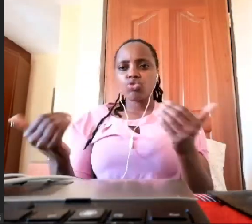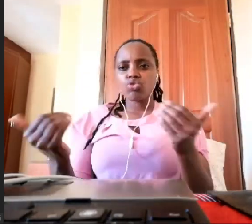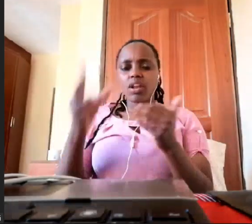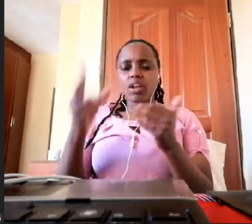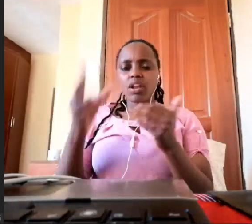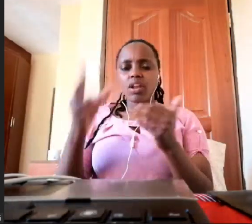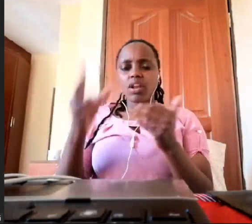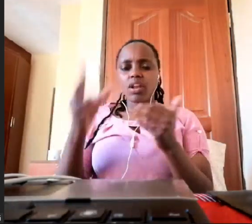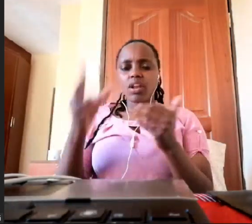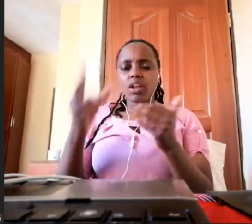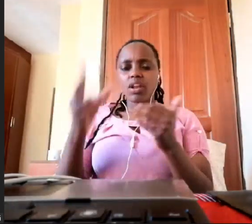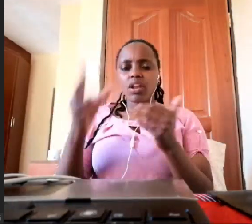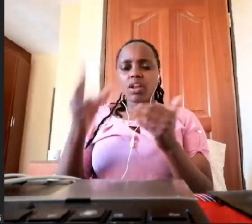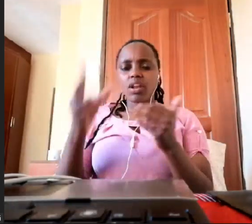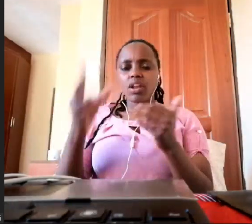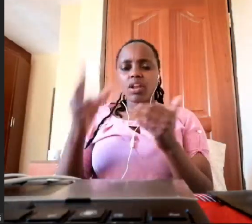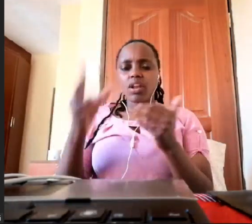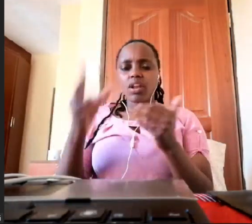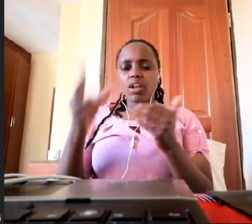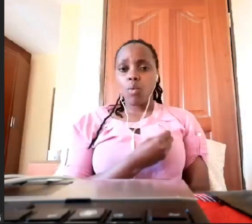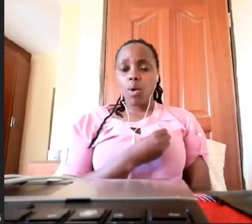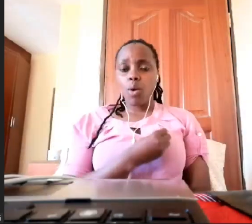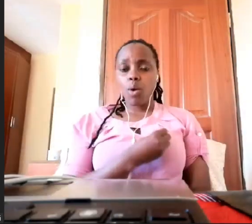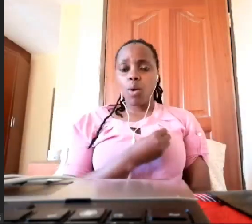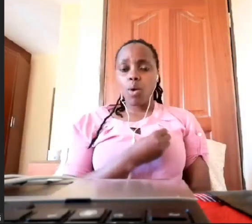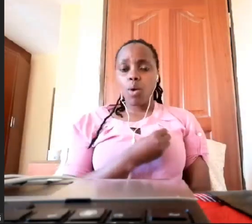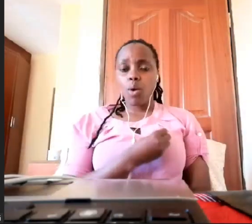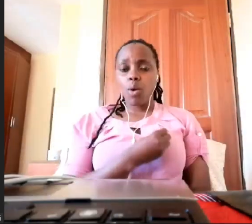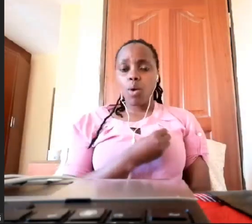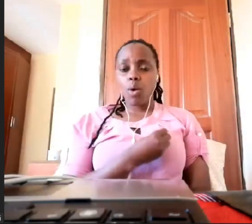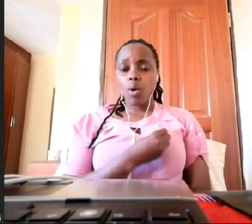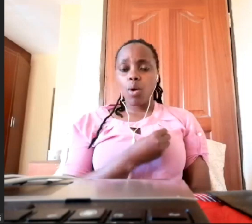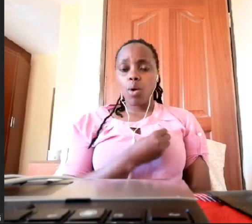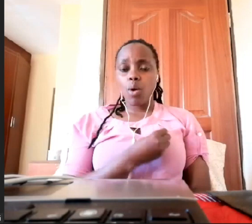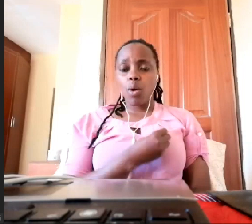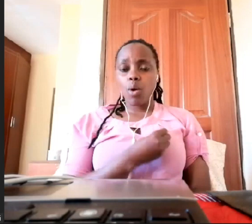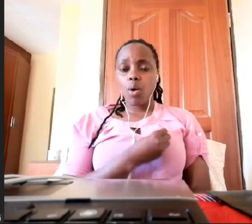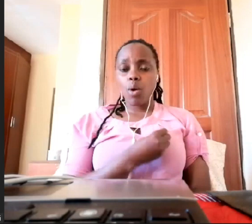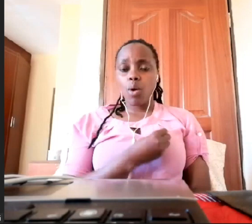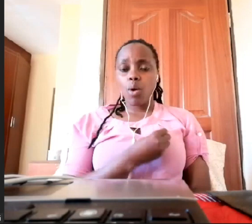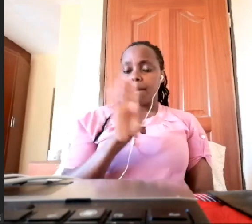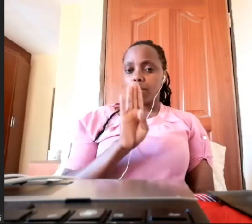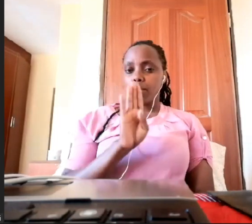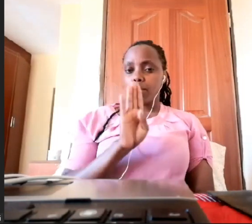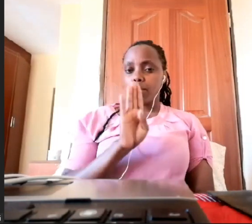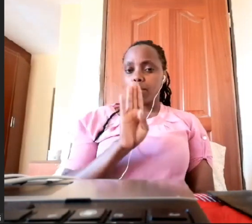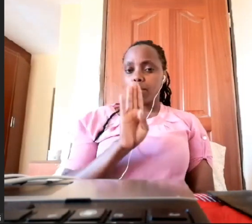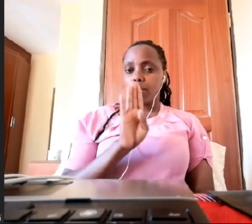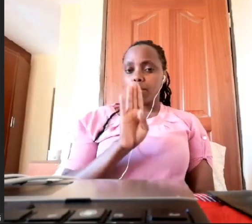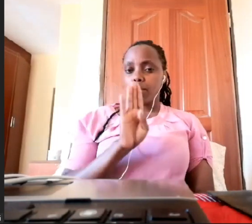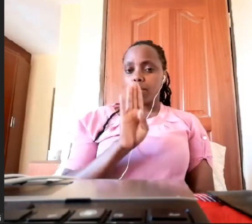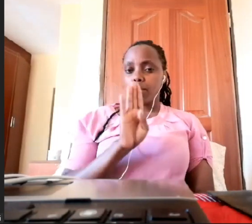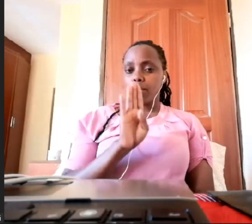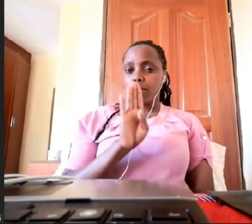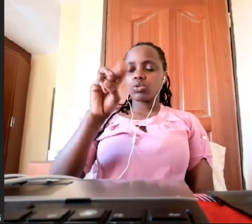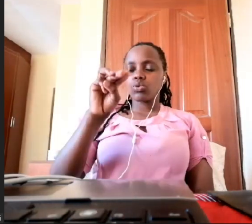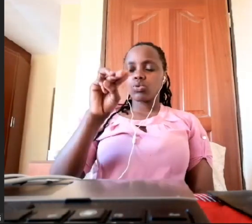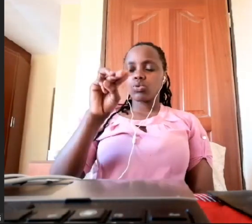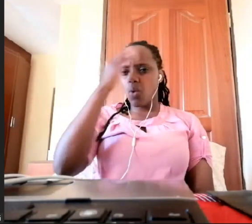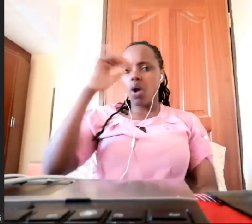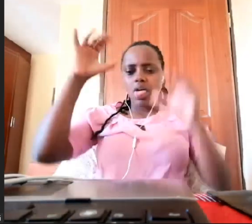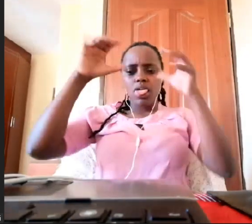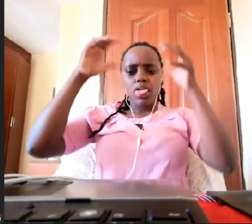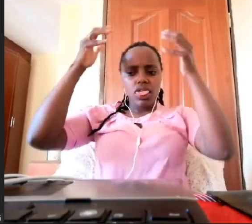country, you saw what happened recently in Burundi, in Gatumba. Since we had heavy